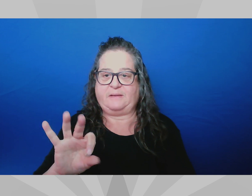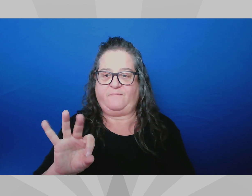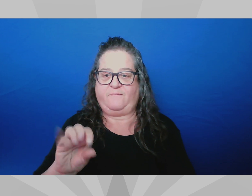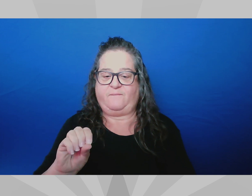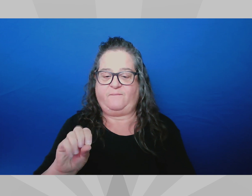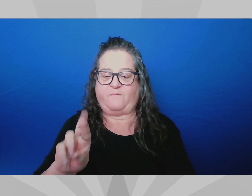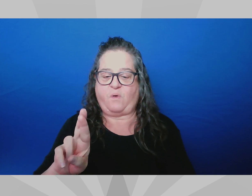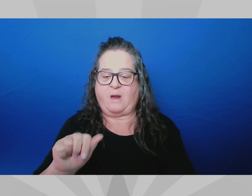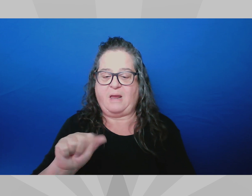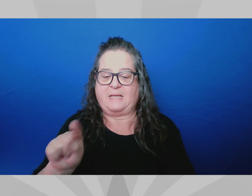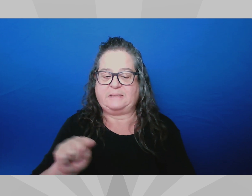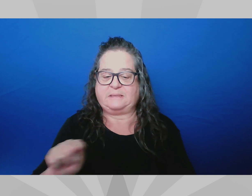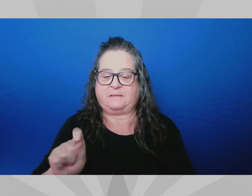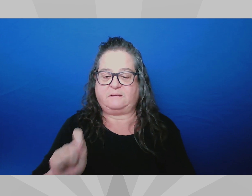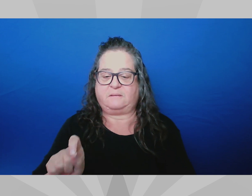www.mathisforaz.com.